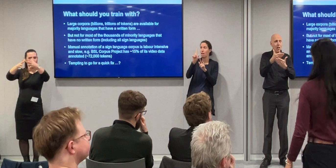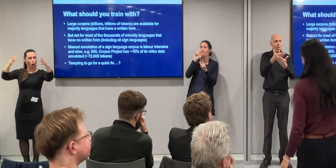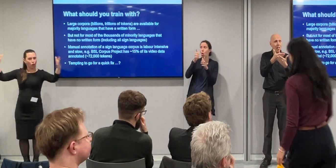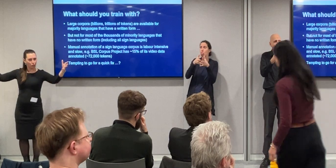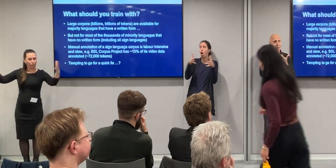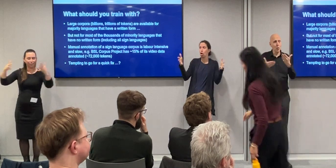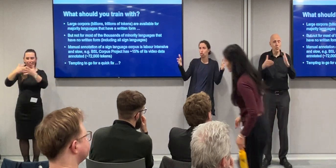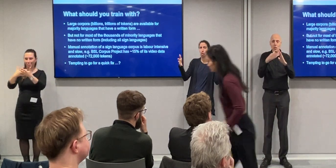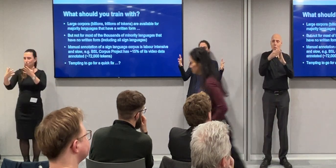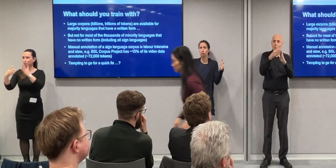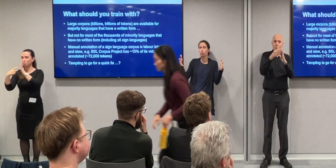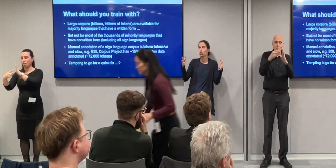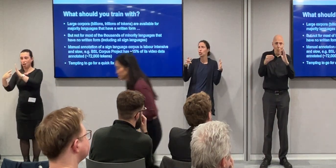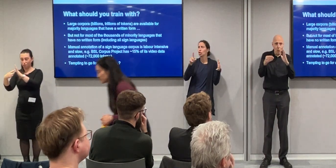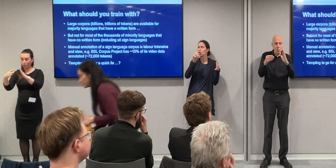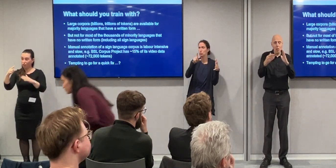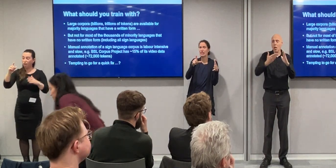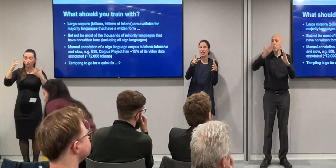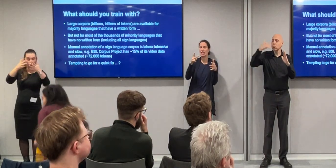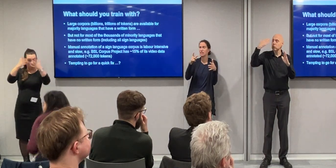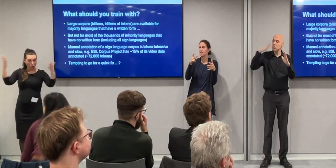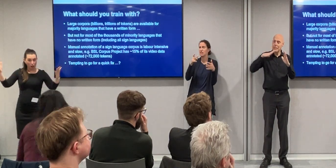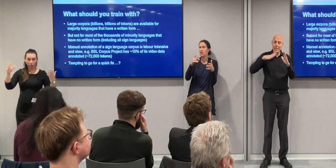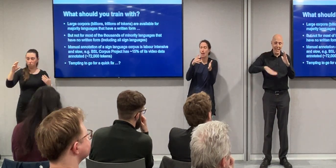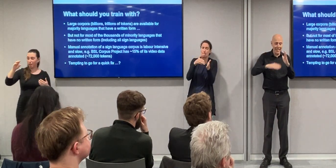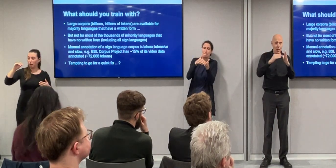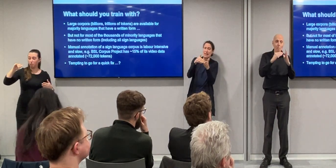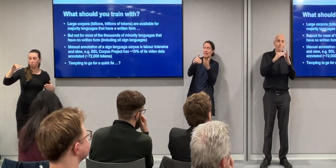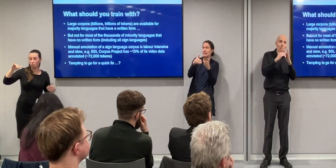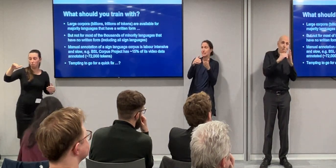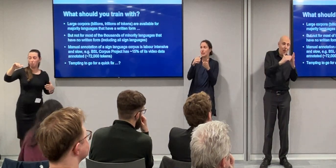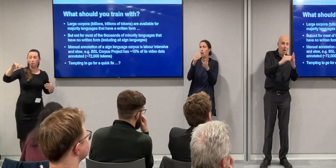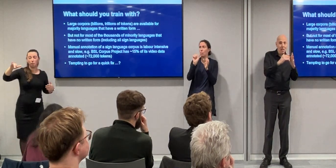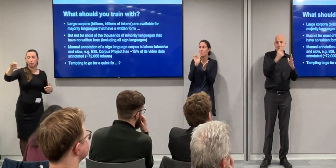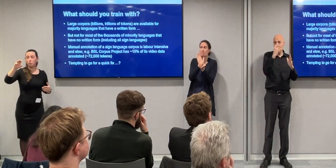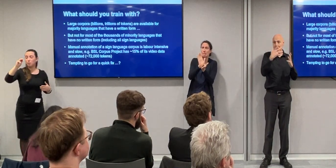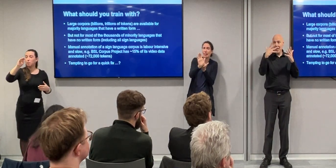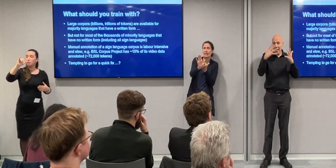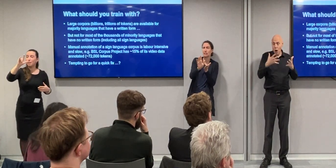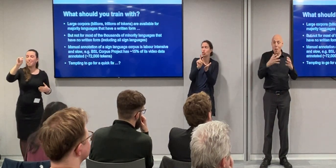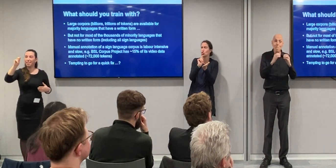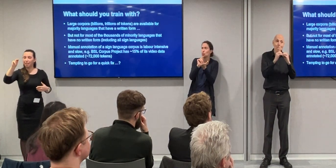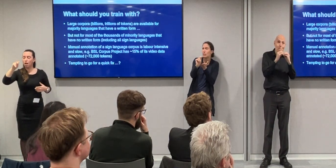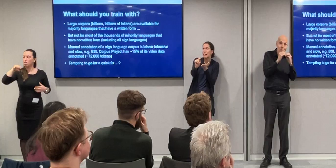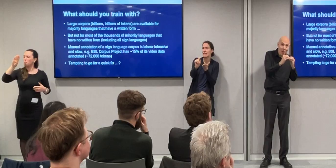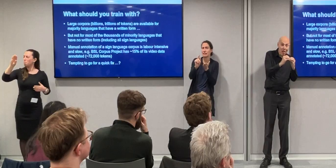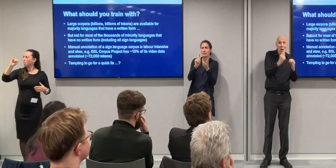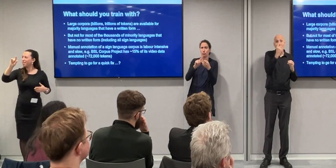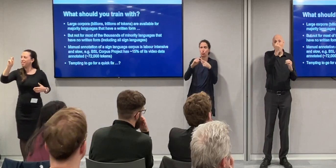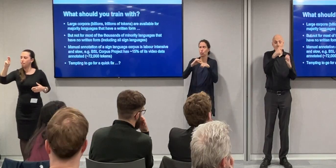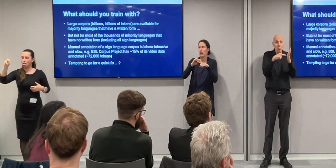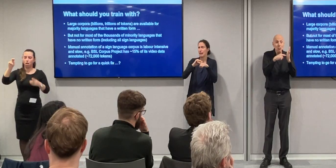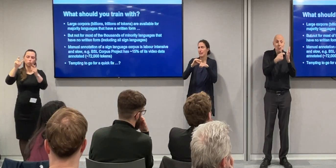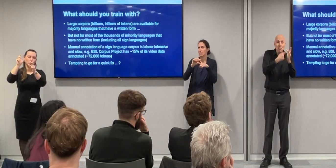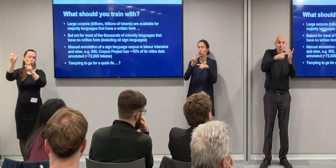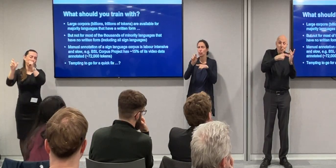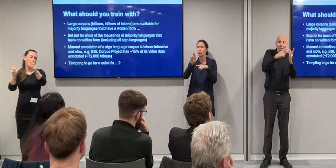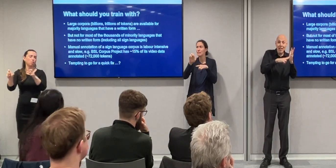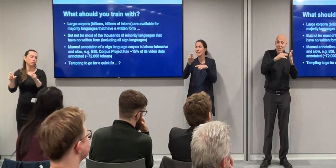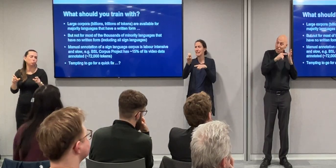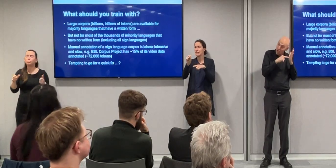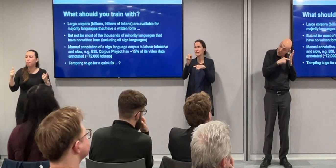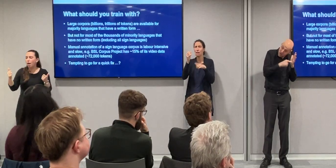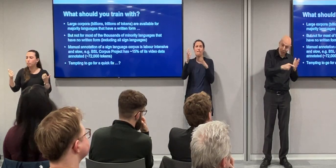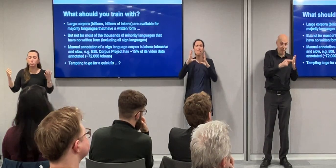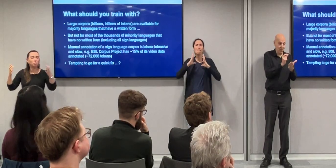need historically at least millions, and today probably billions or trillions of tokens to train it on. And that's fine if you're dealing with a